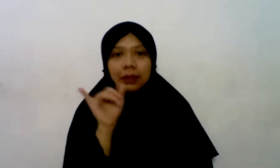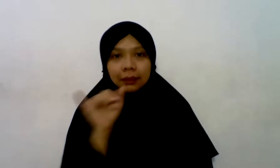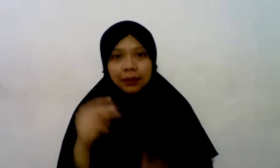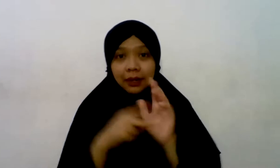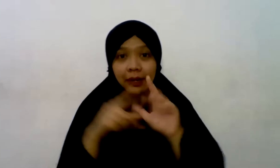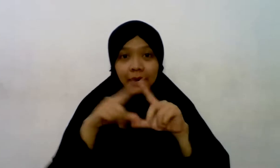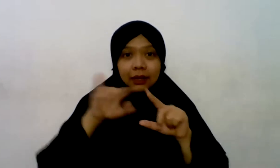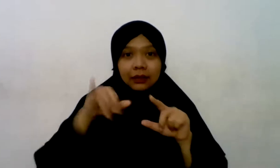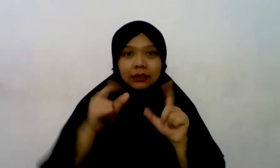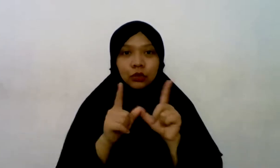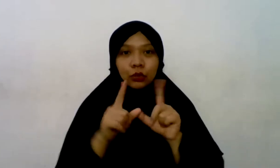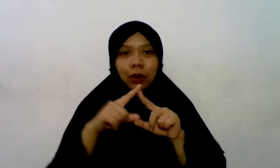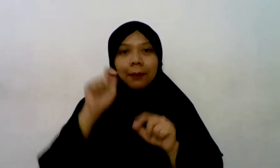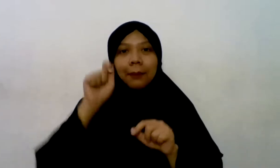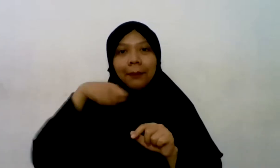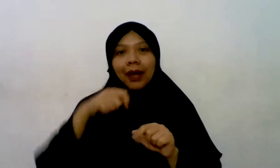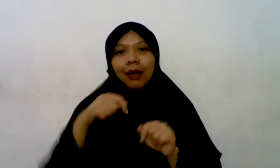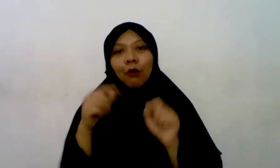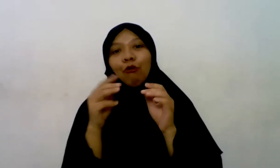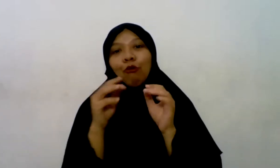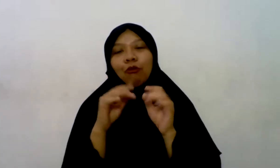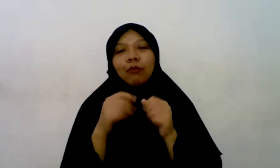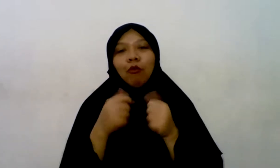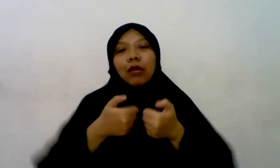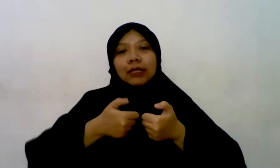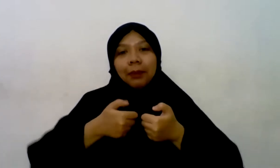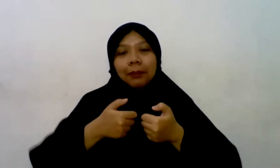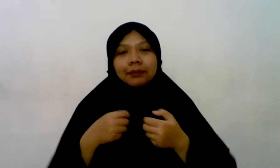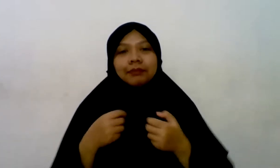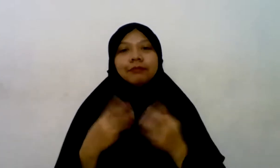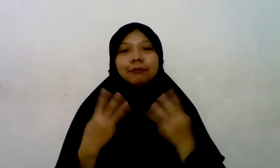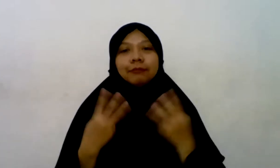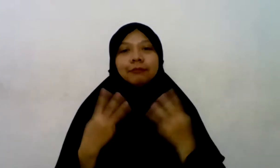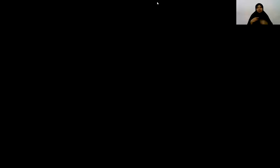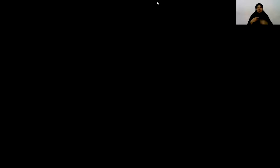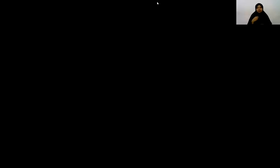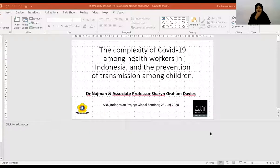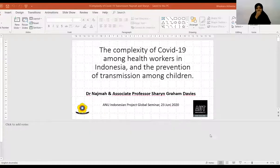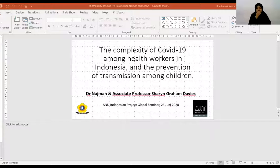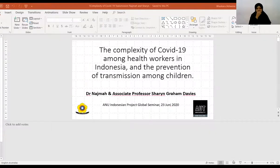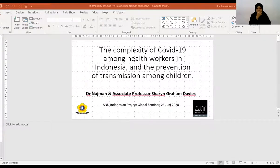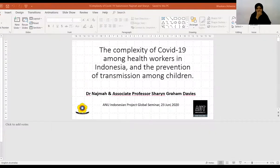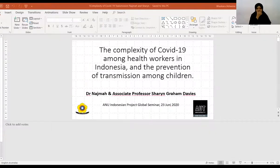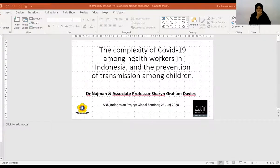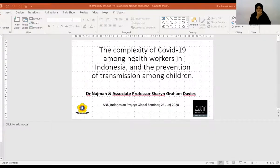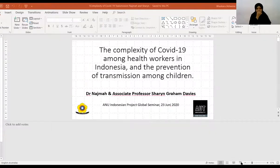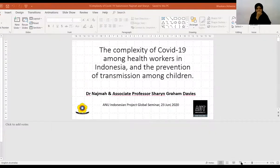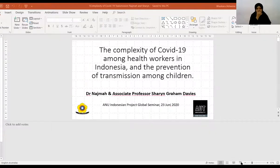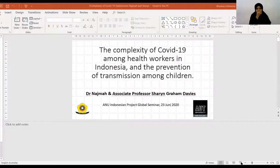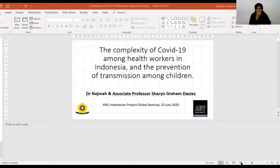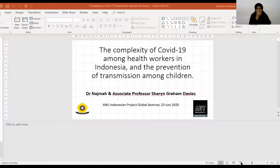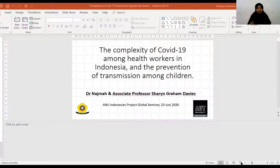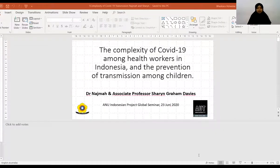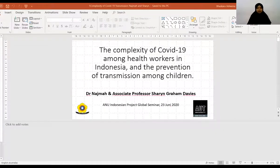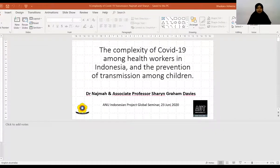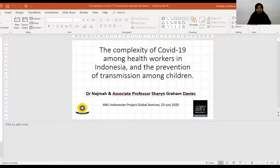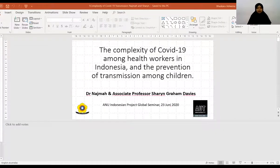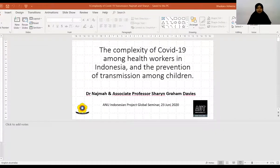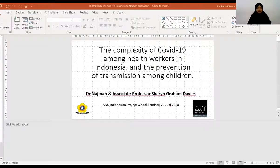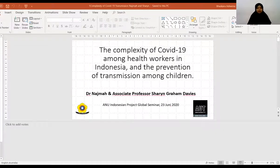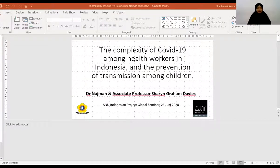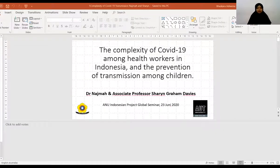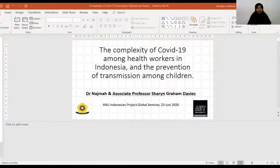Okay. Do you want to share your screen, or we can share it from Okay, Dodi, you share their